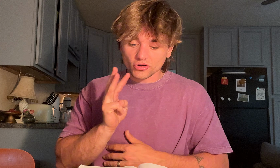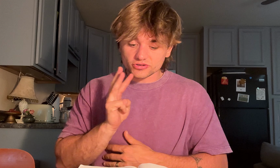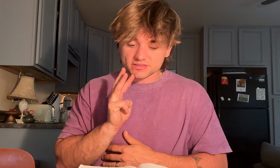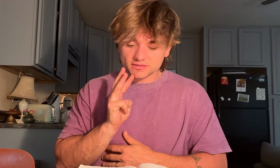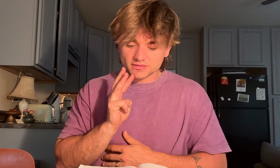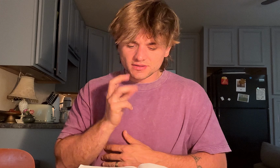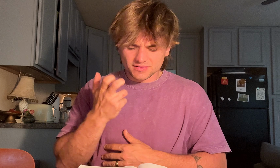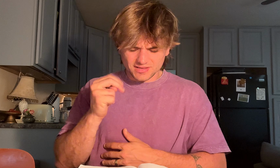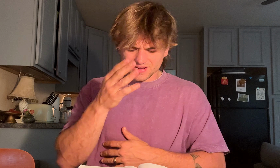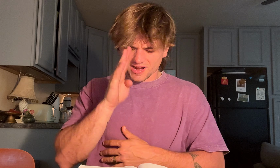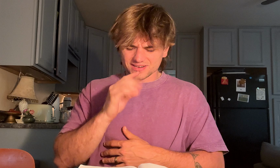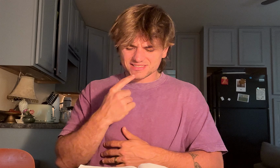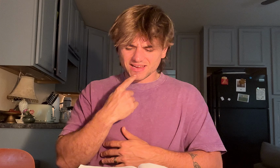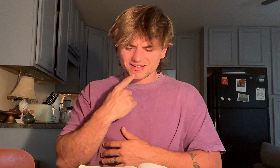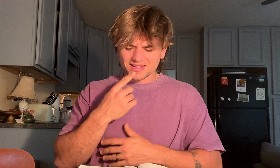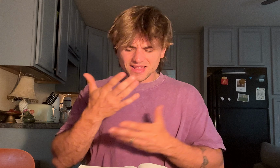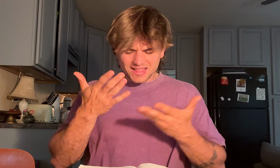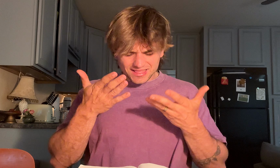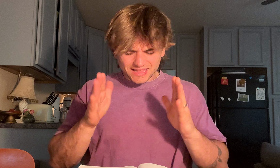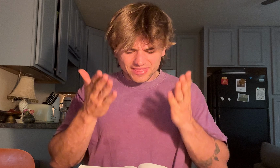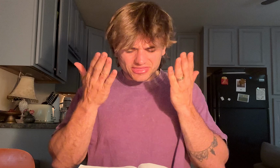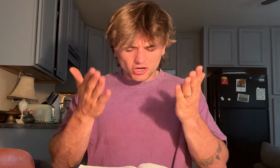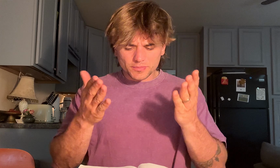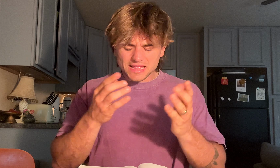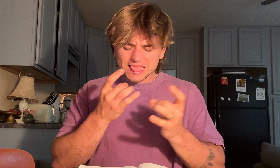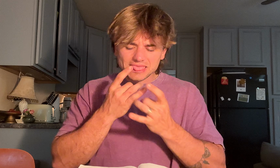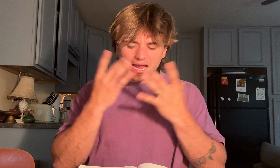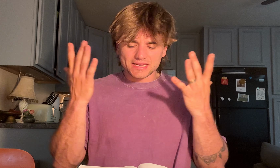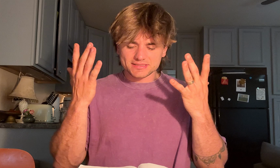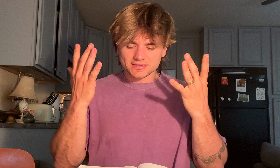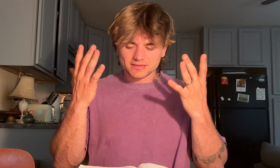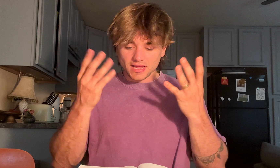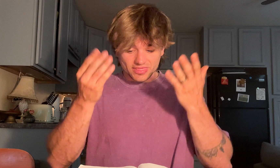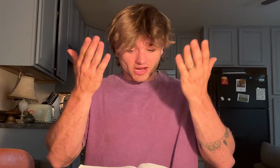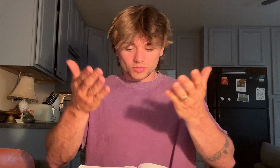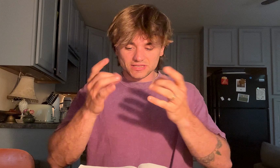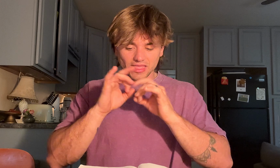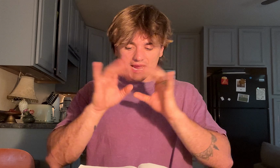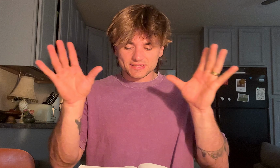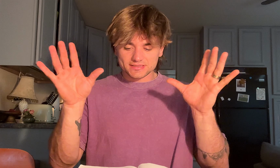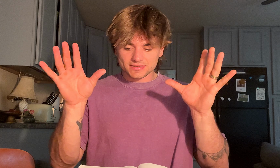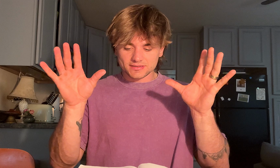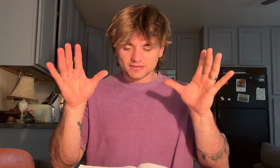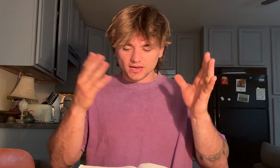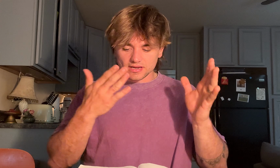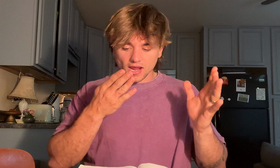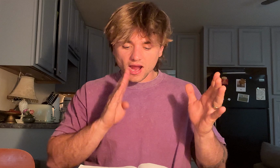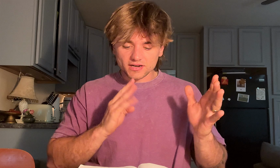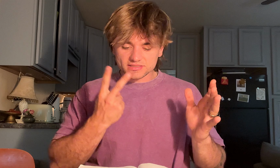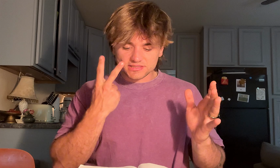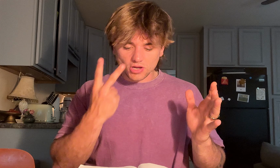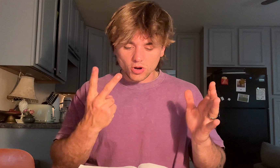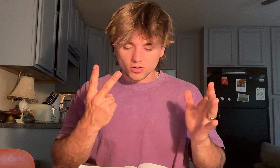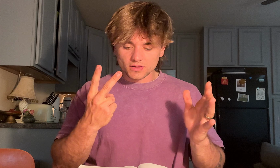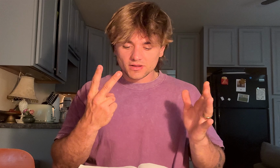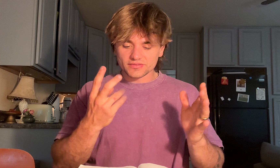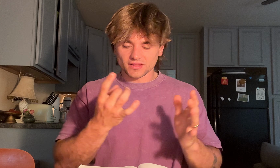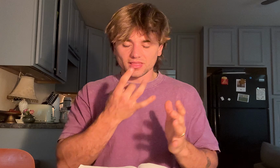waters. Then God said, "Let there be light," and there was light. And God saw that the